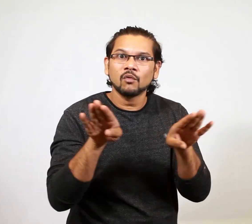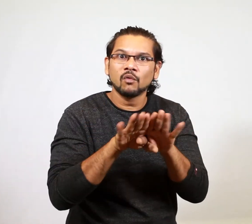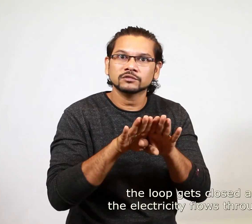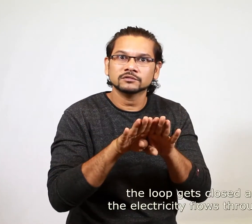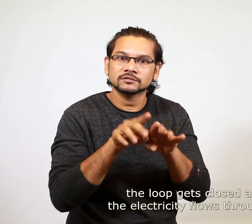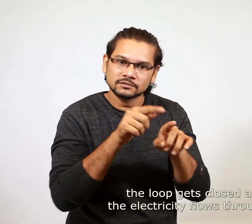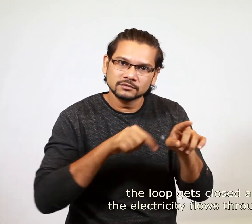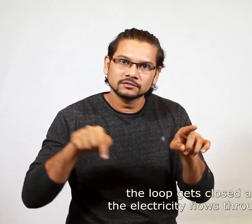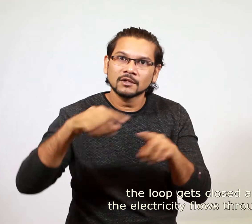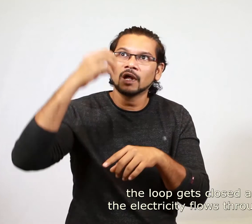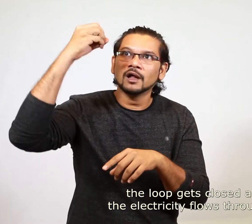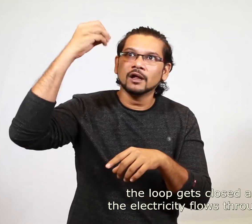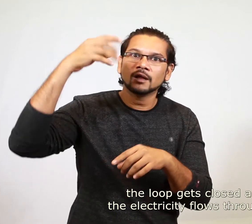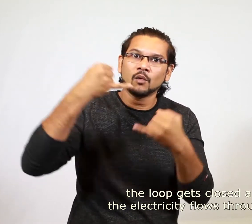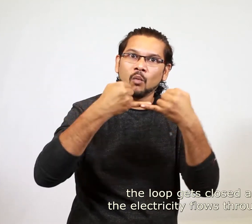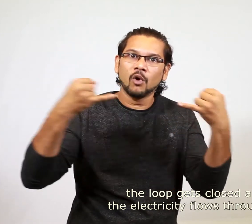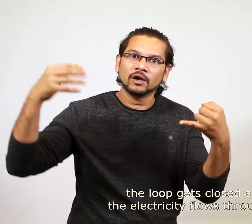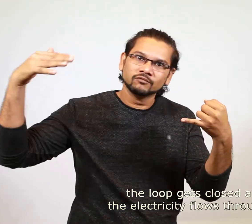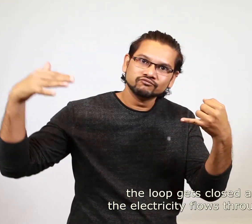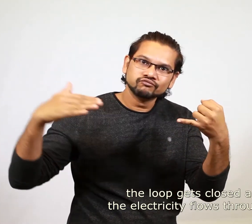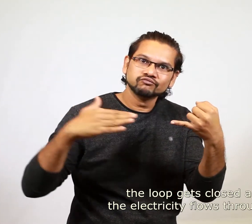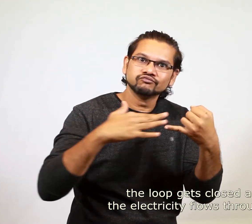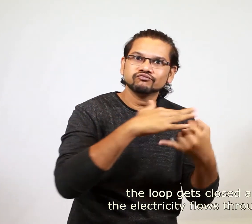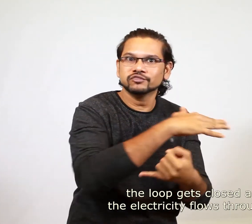the loop gets closed and the electricity flows through it.